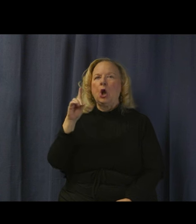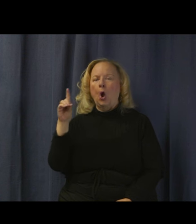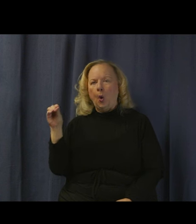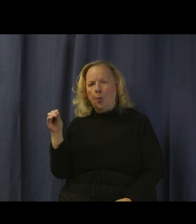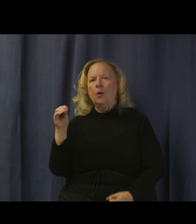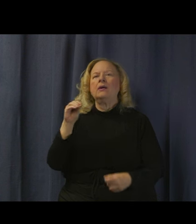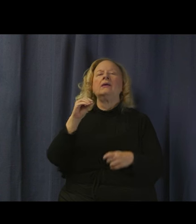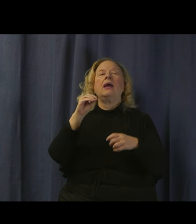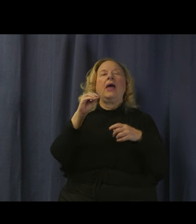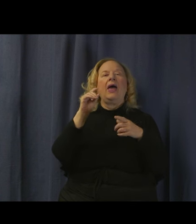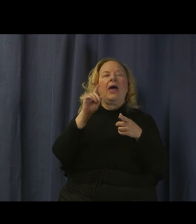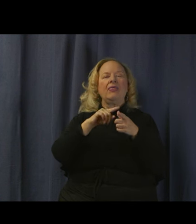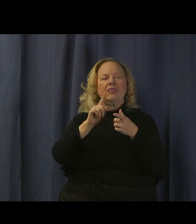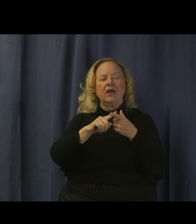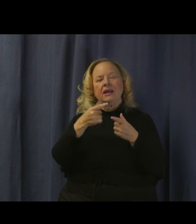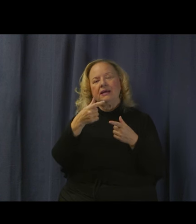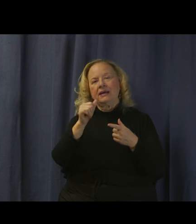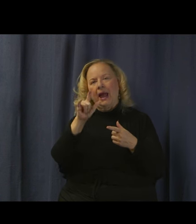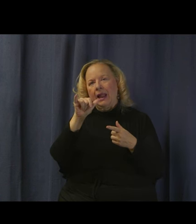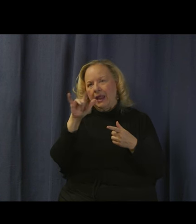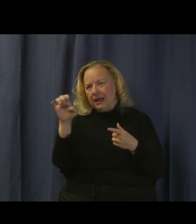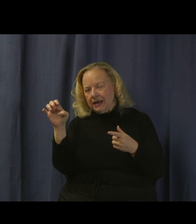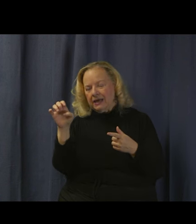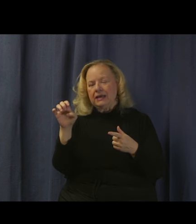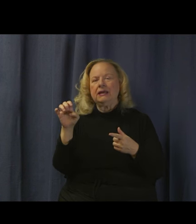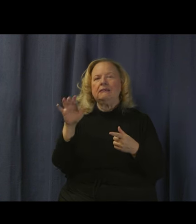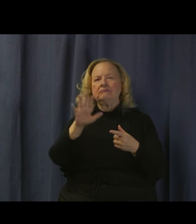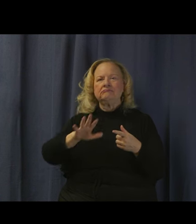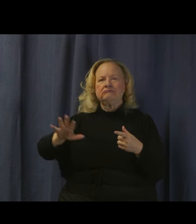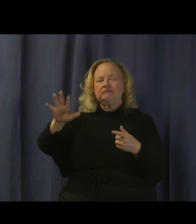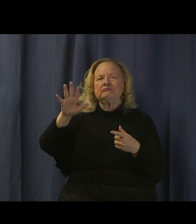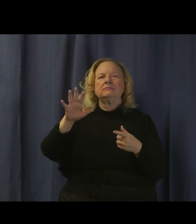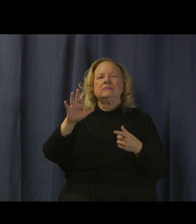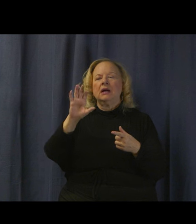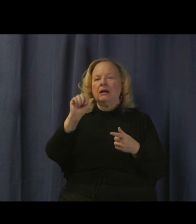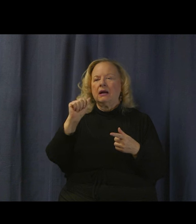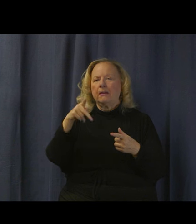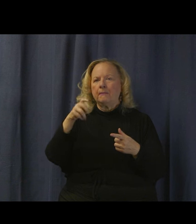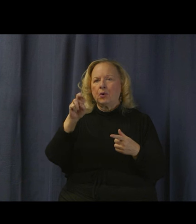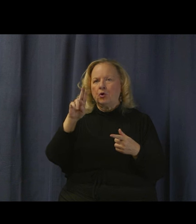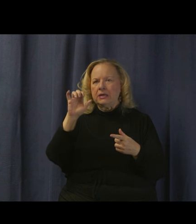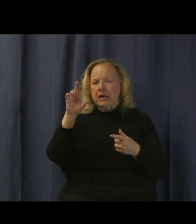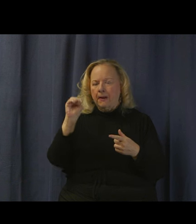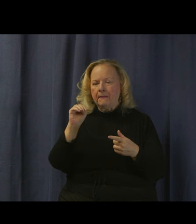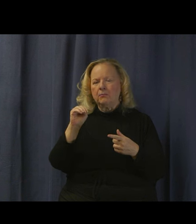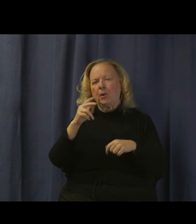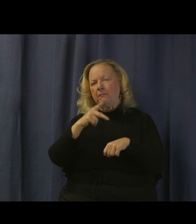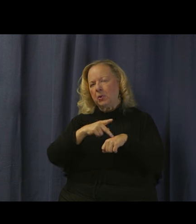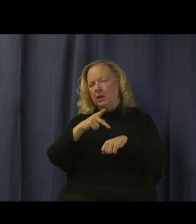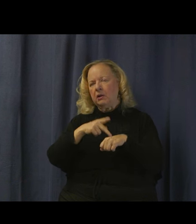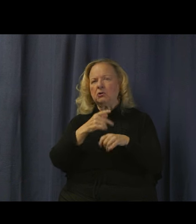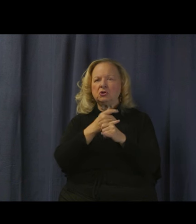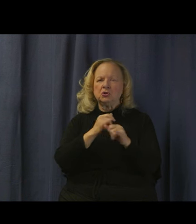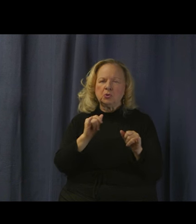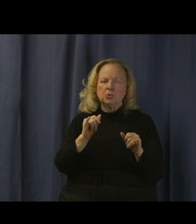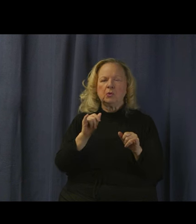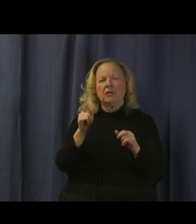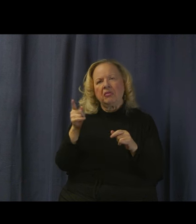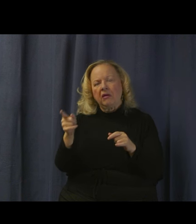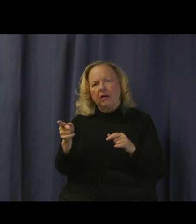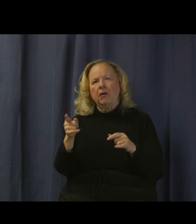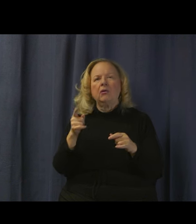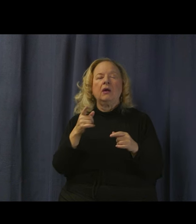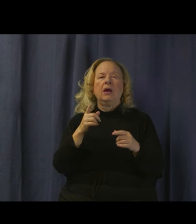from there, while we're at the Galilee, we're going to go to Capernaum, where Peter was, Yeshua was. And the original foundation